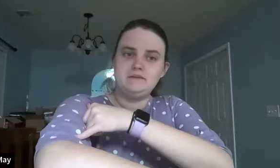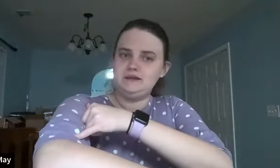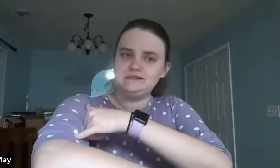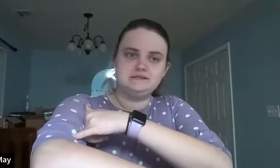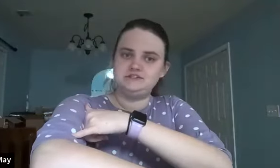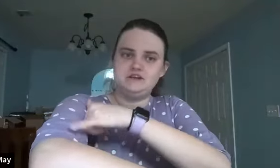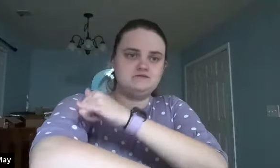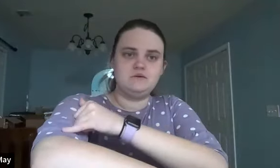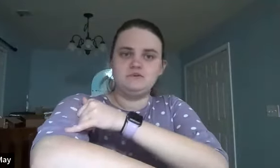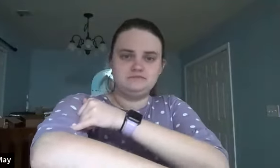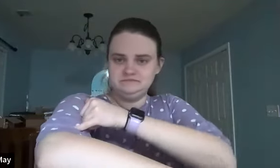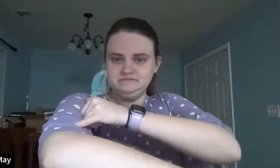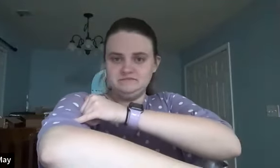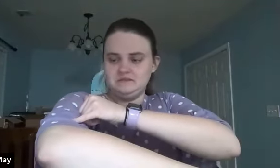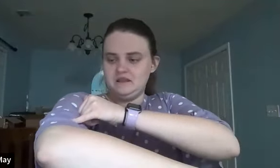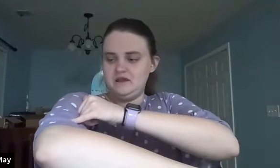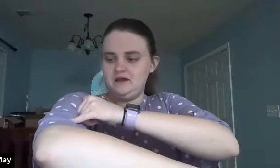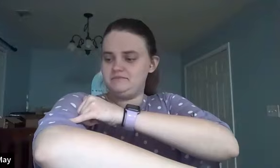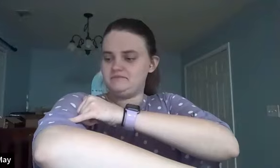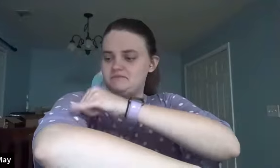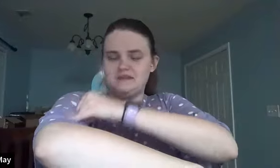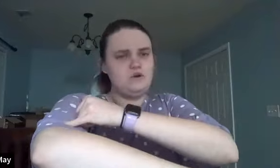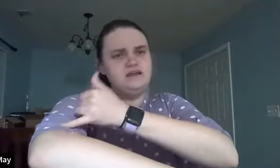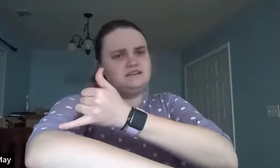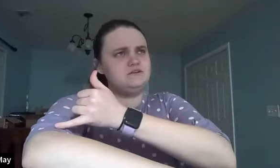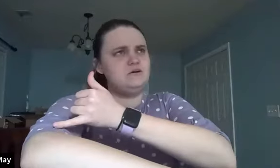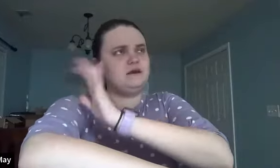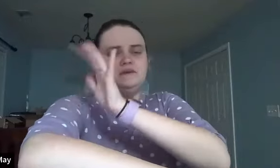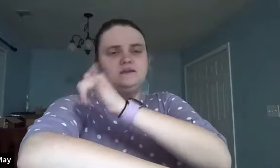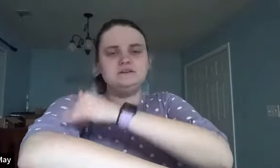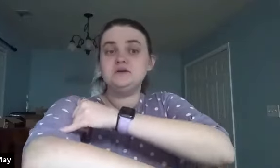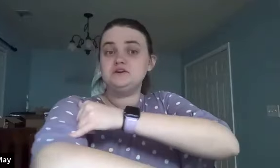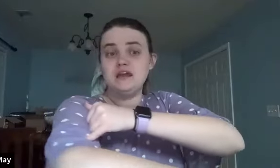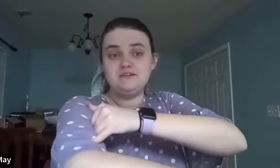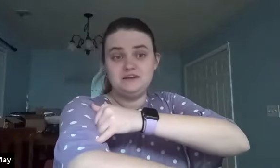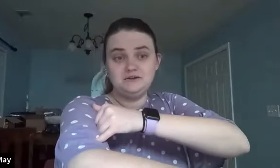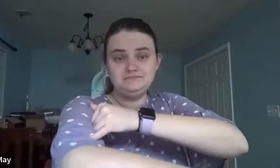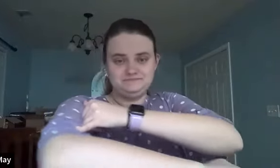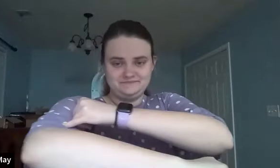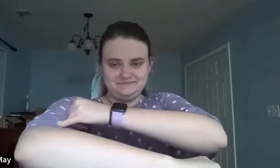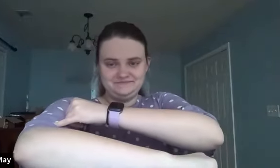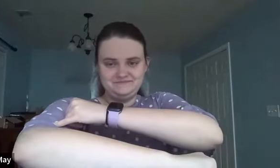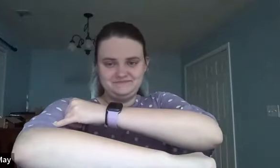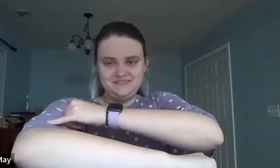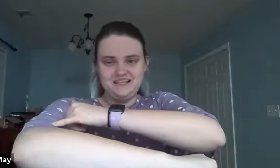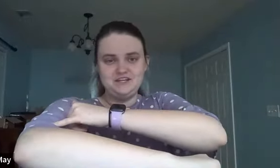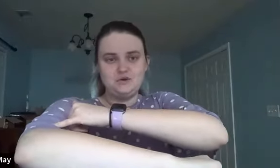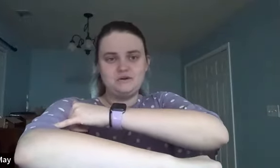not a science teacher, guys. Remember. Why is that going away? Anyways, you're going to have it here. And you're going